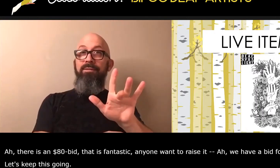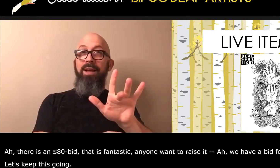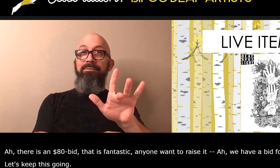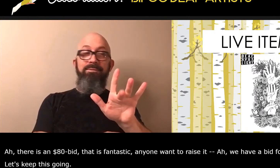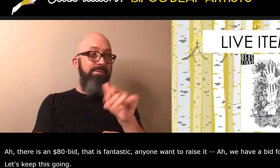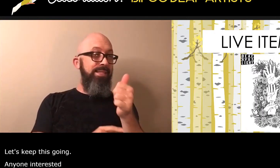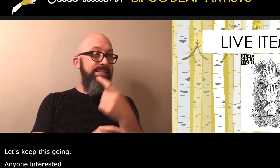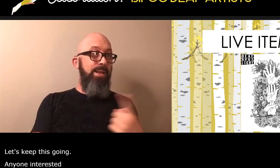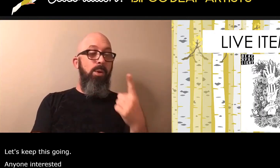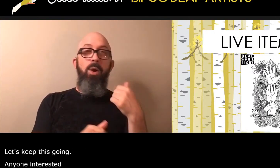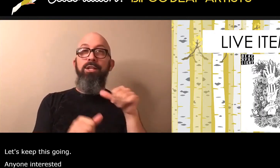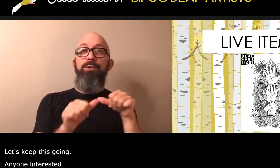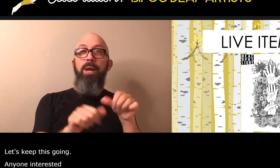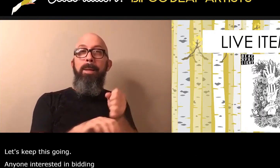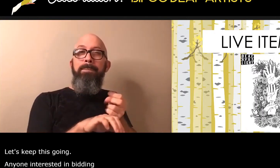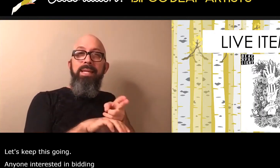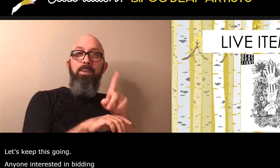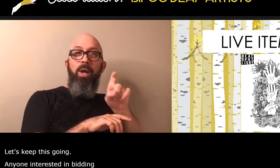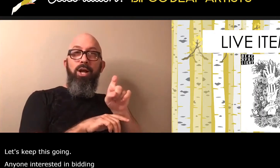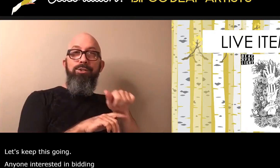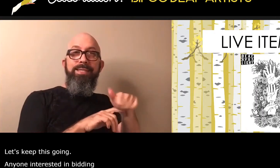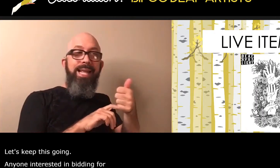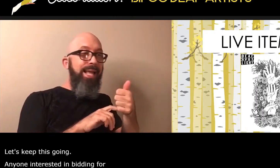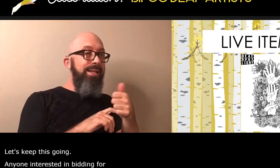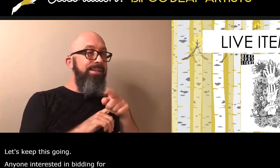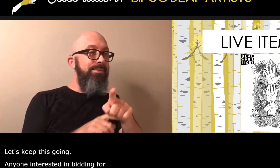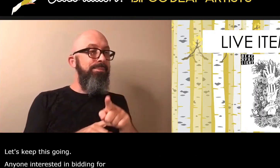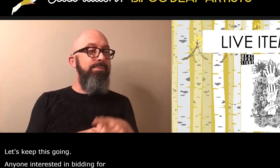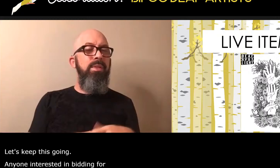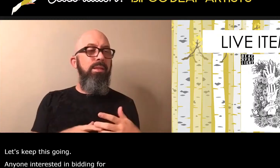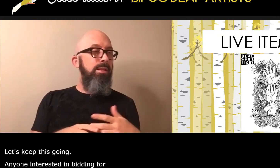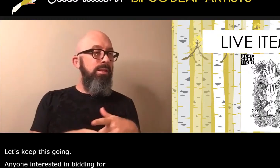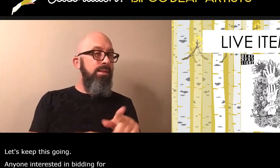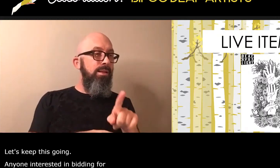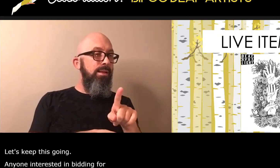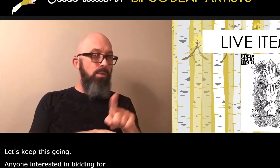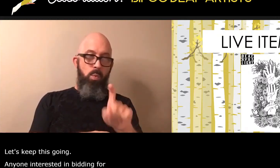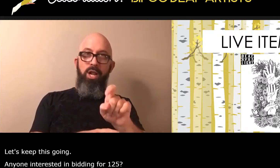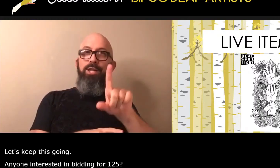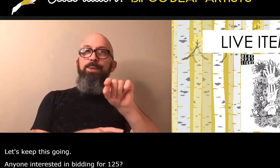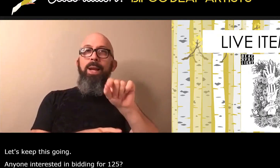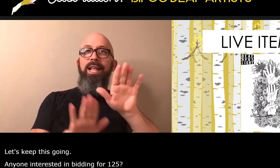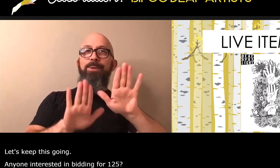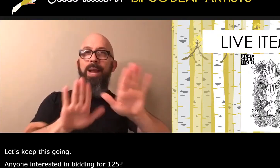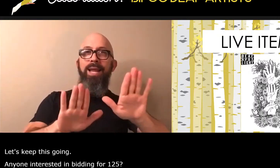fantastic. Keep it going. Does anyone wish to beat 110?